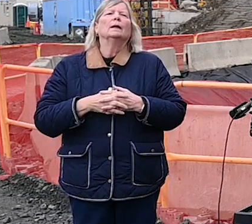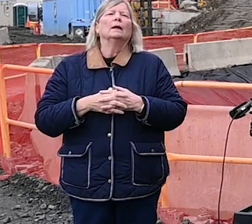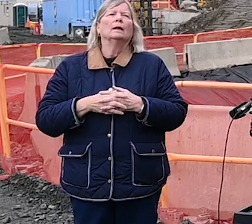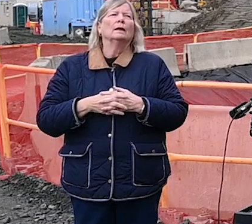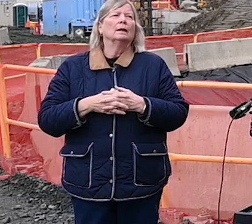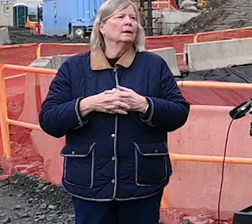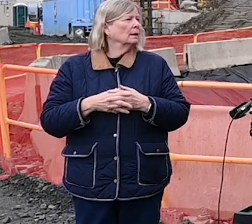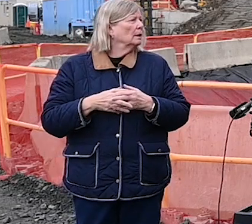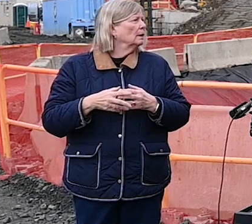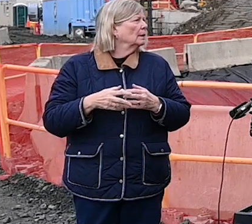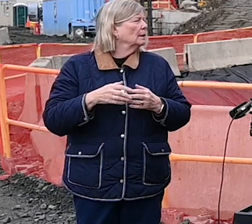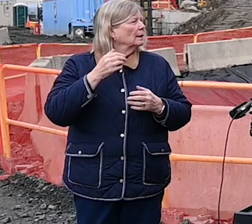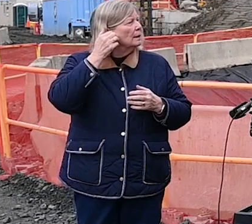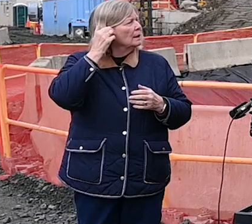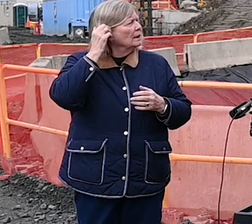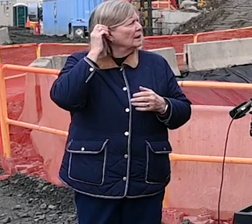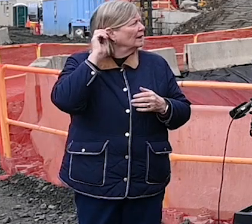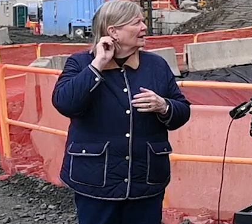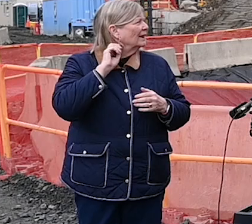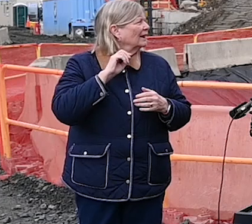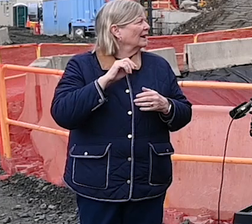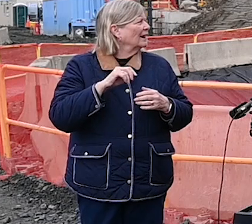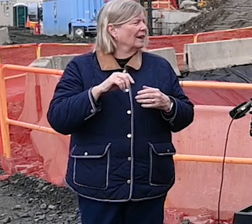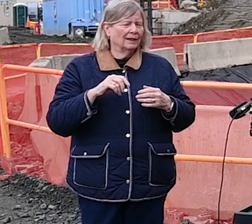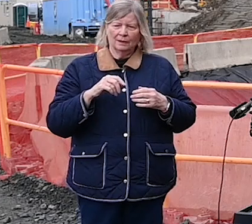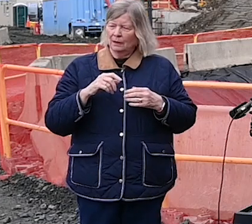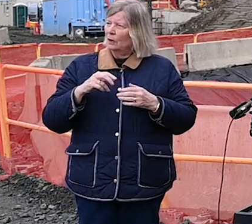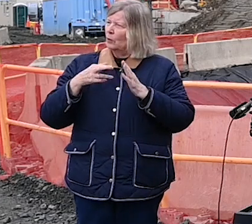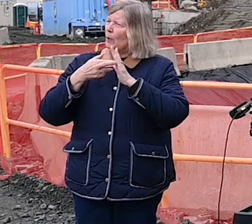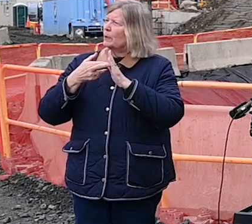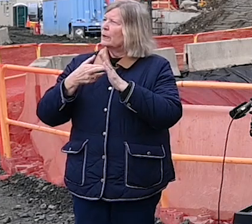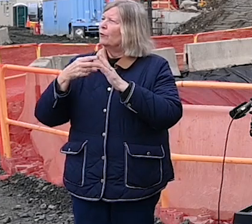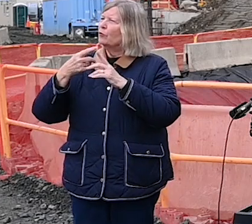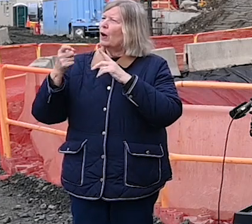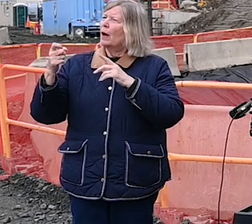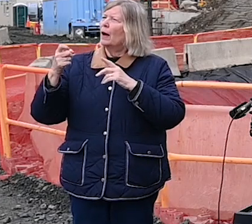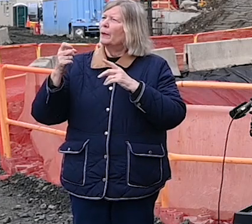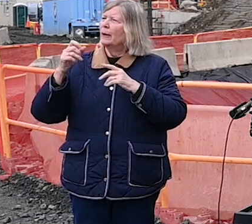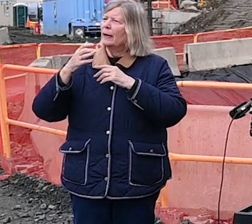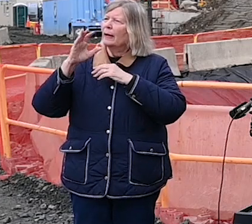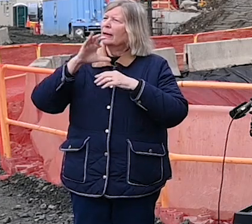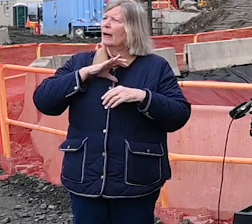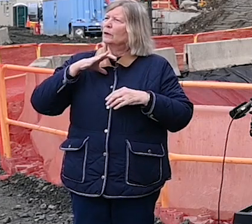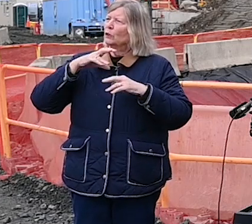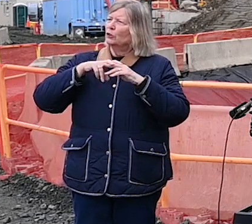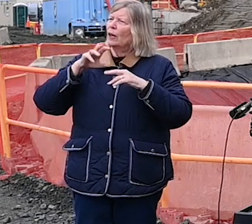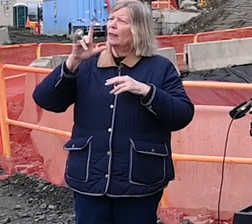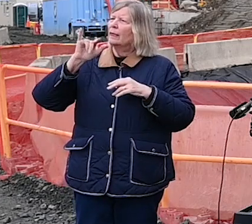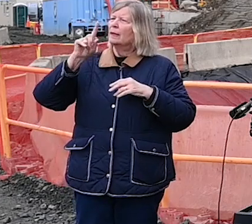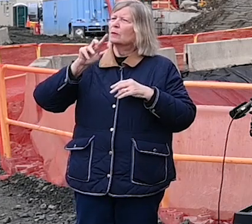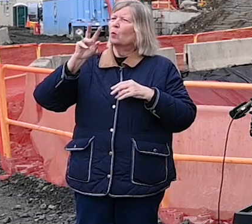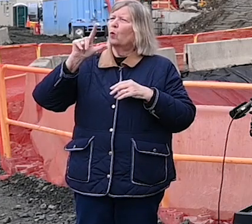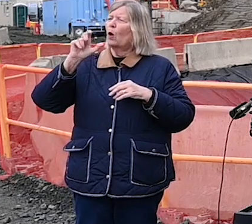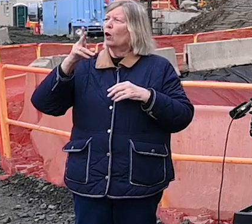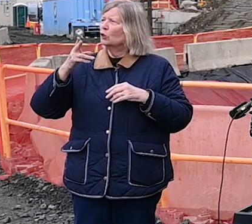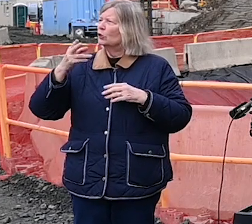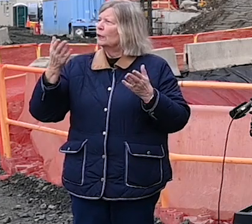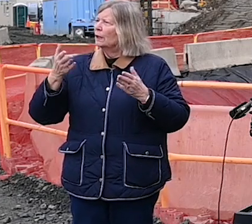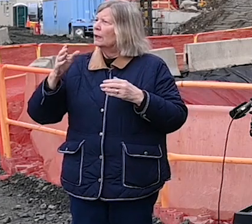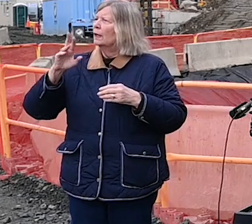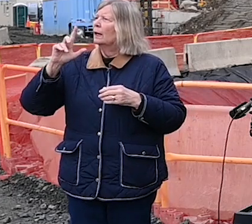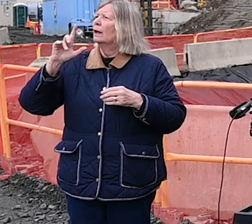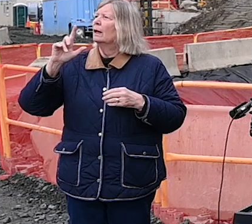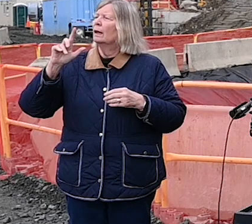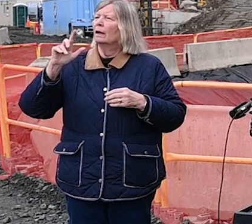A little closer to the mark. Okay. Our representatives from Council Chair Liz Walsh's office, Wendy Royalty, is